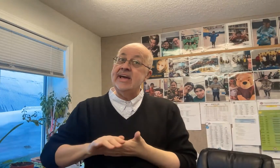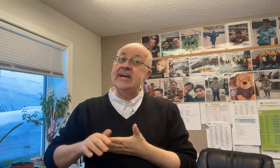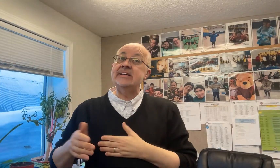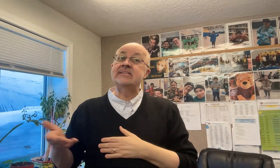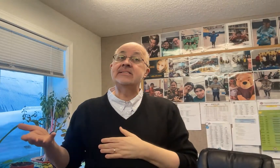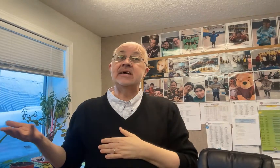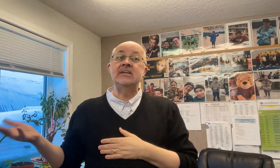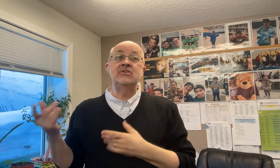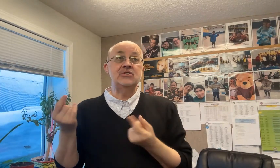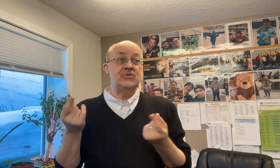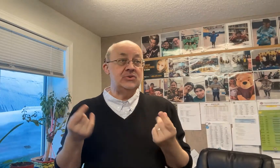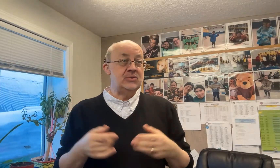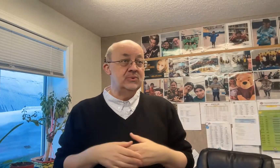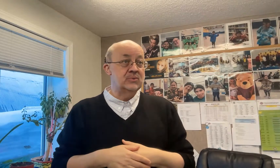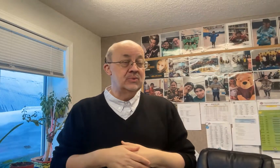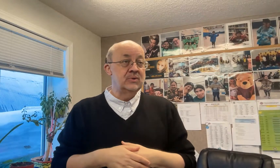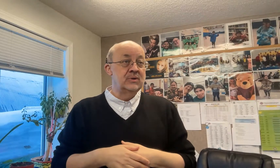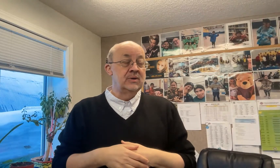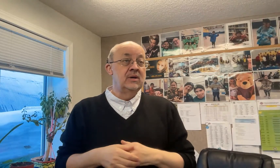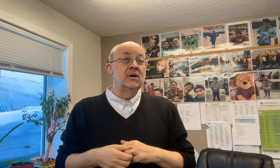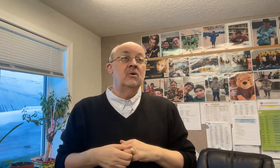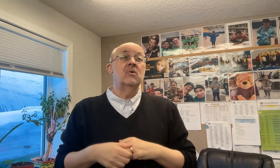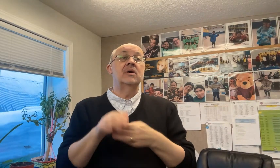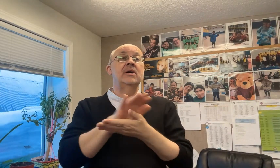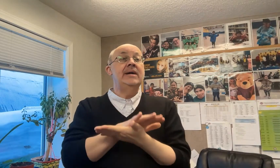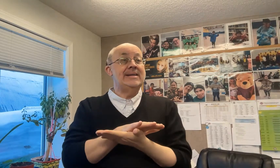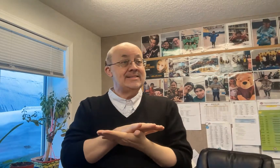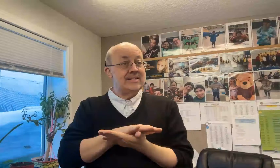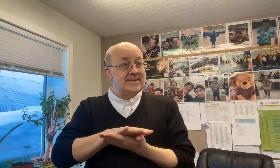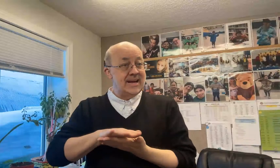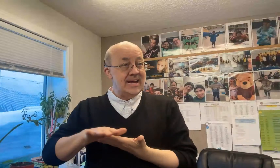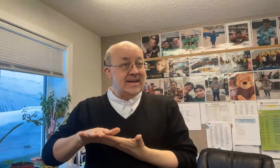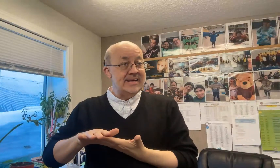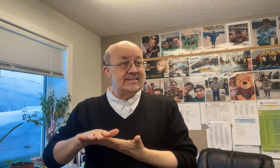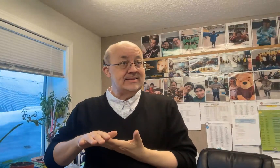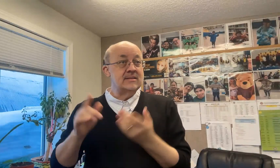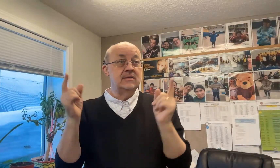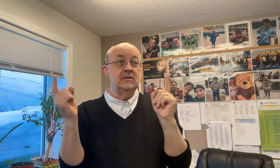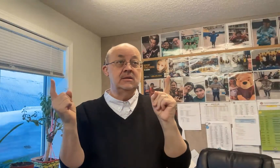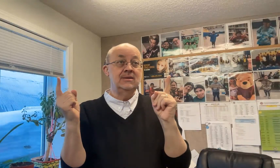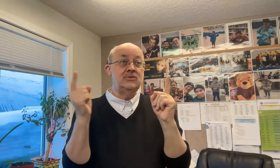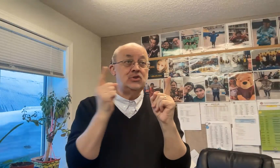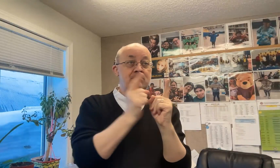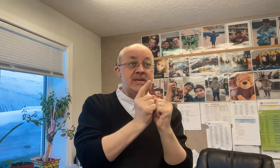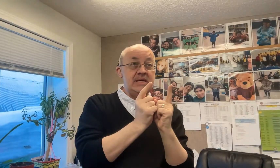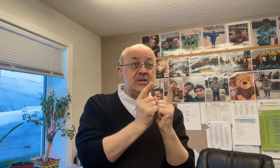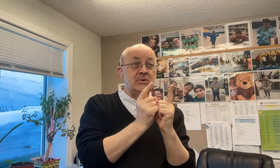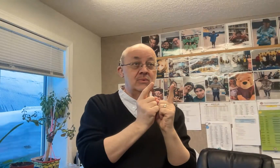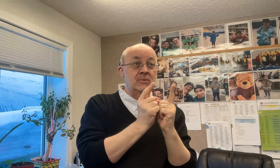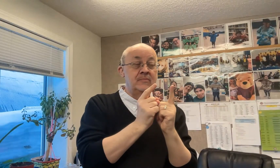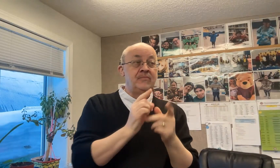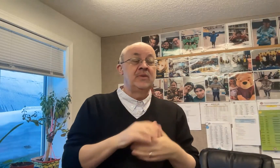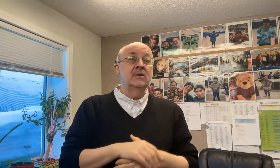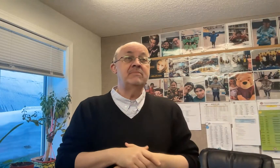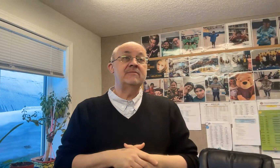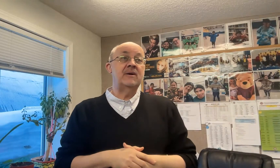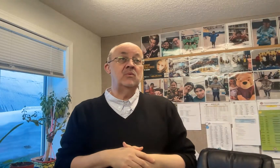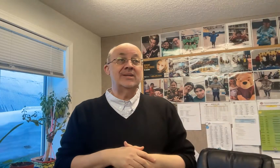nice thing to do, or it's nice to meet you. But if I want to